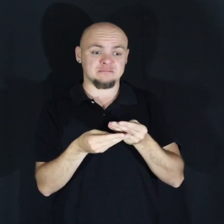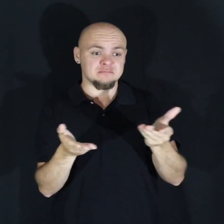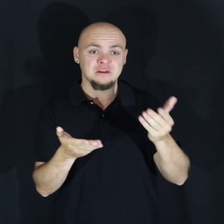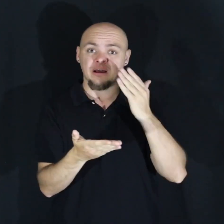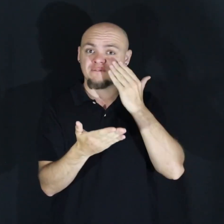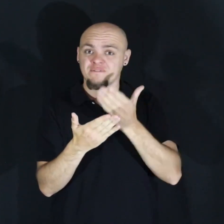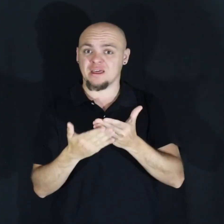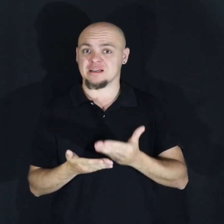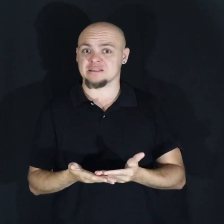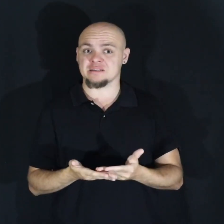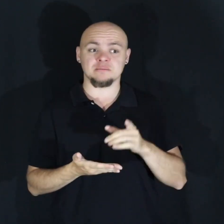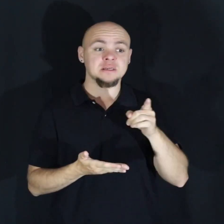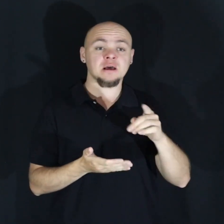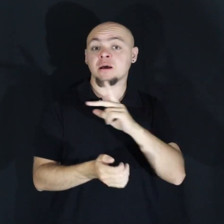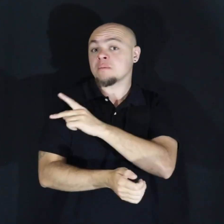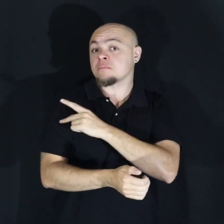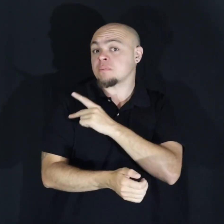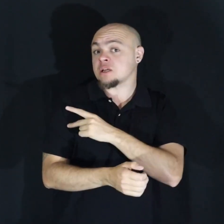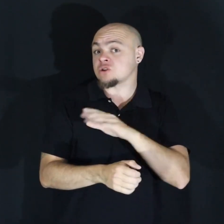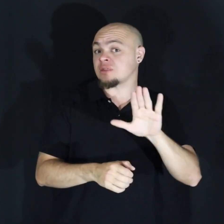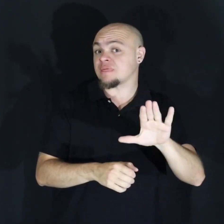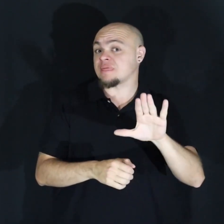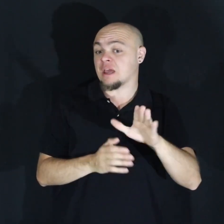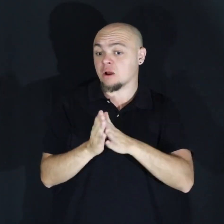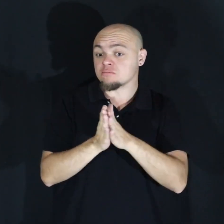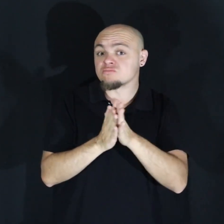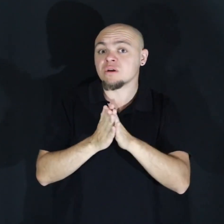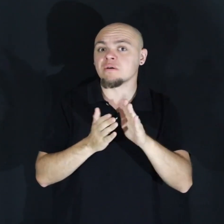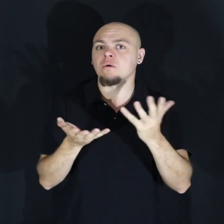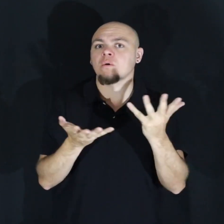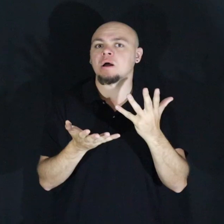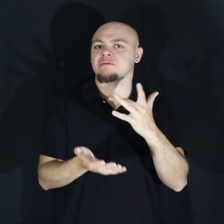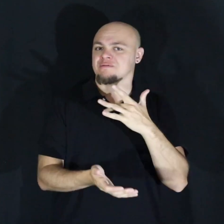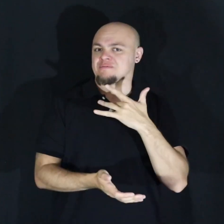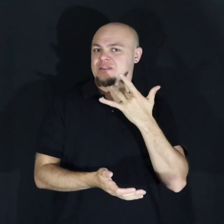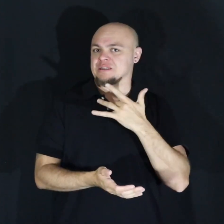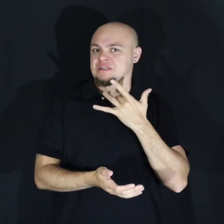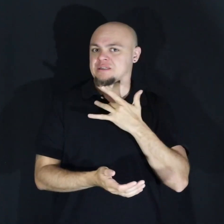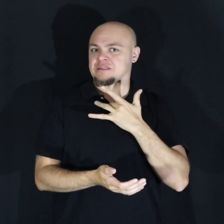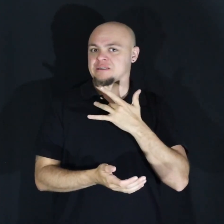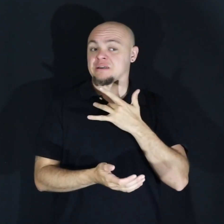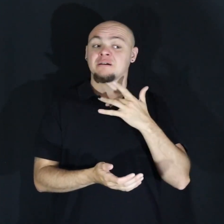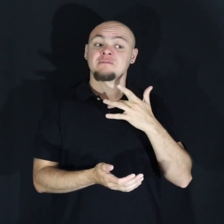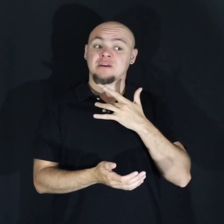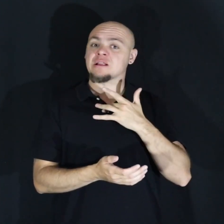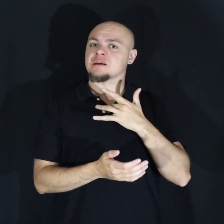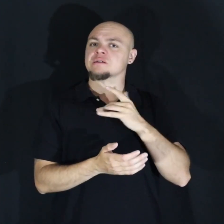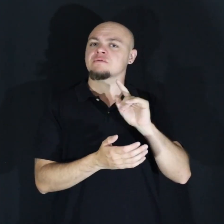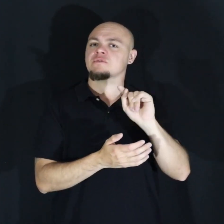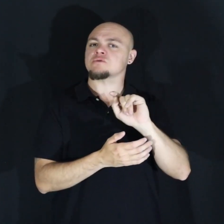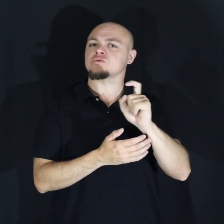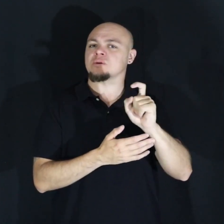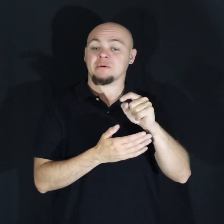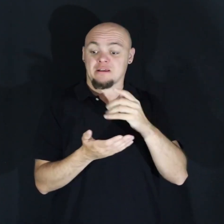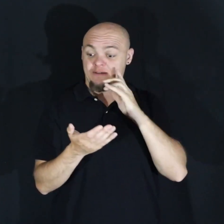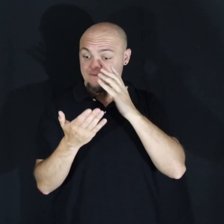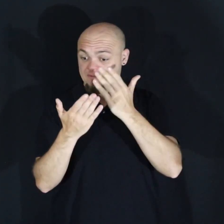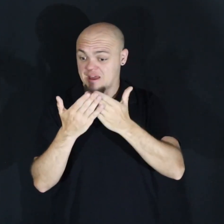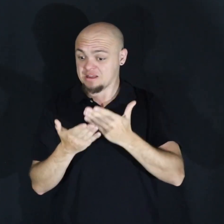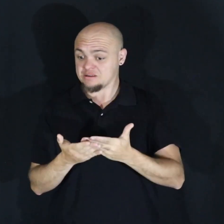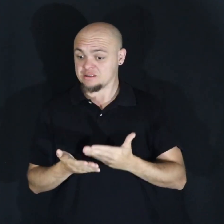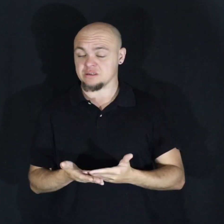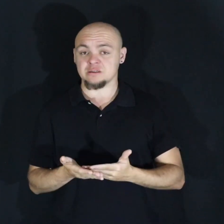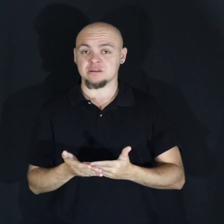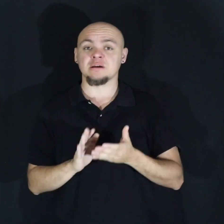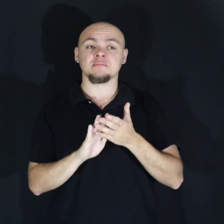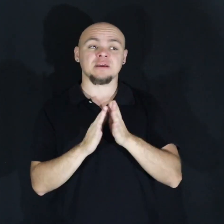are fueled by feelings. Feelings are a backbone to treatment outcomes because our facts are translated